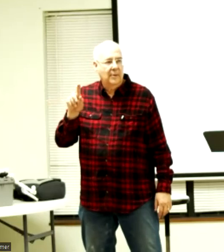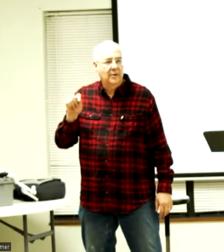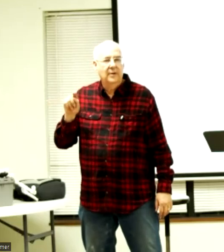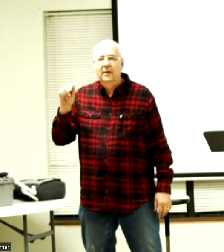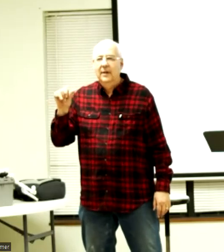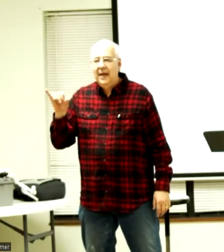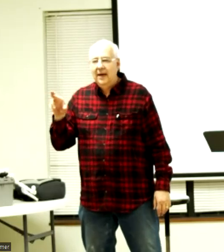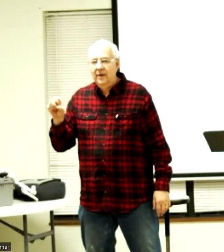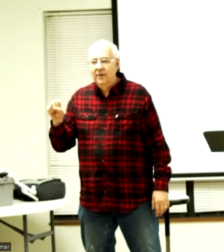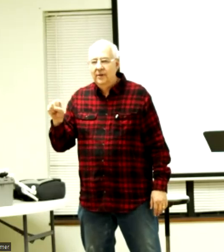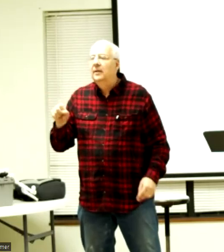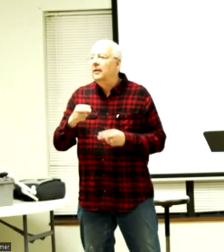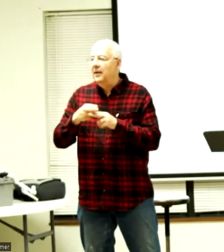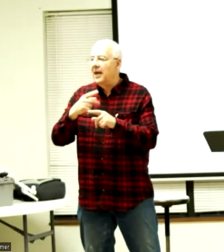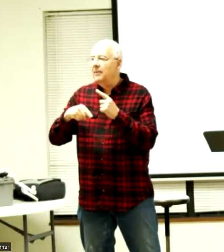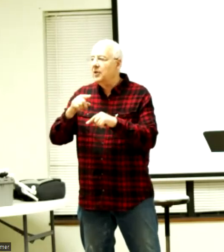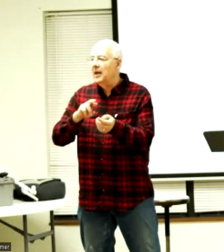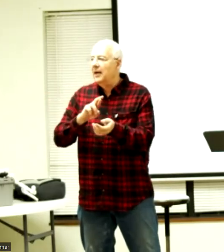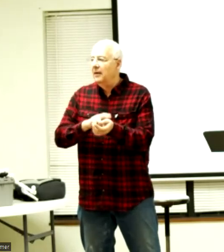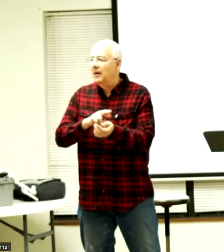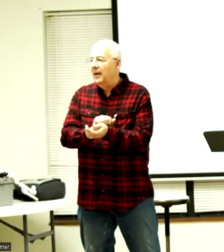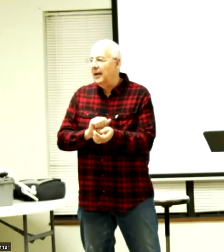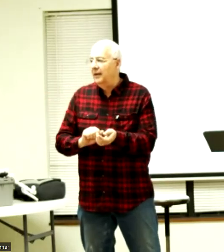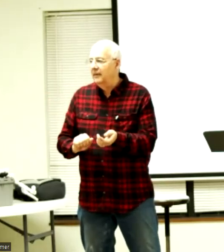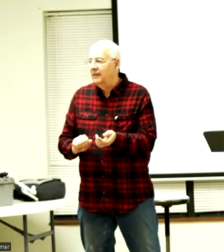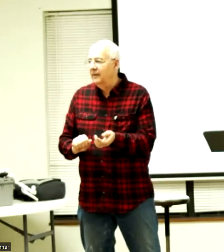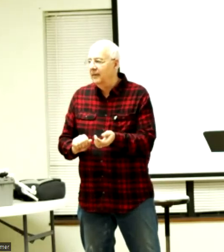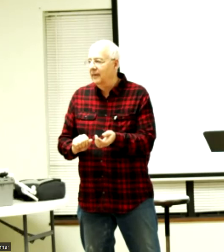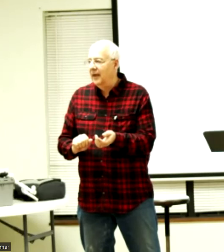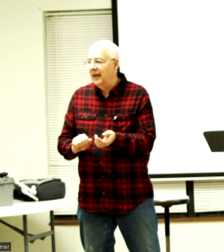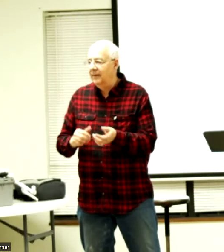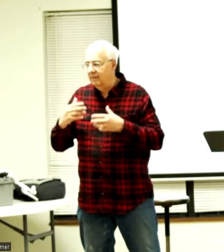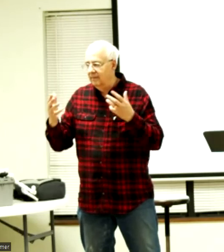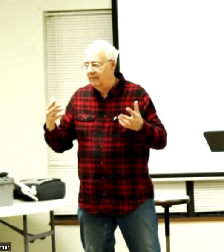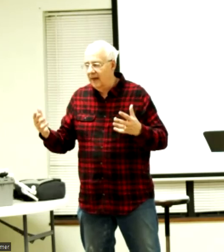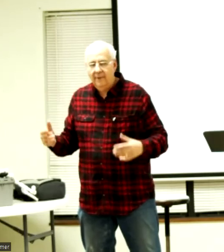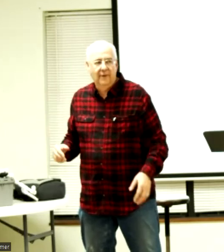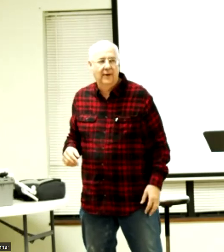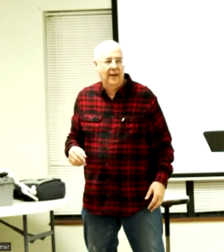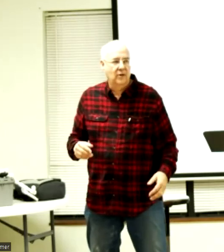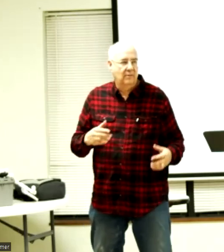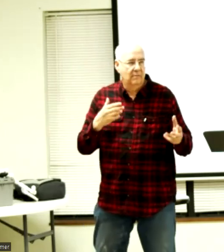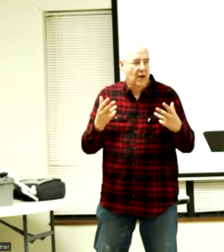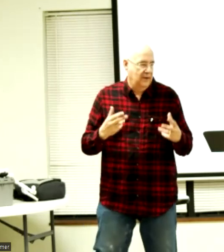Robert Ayers, name sign RA. Okay, type of a thing as you talk to